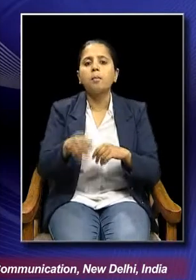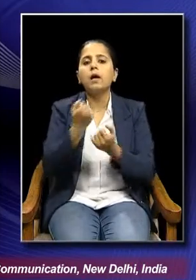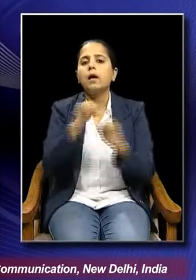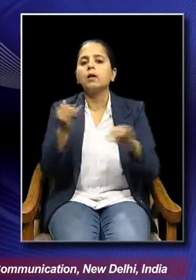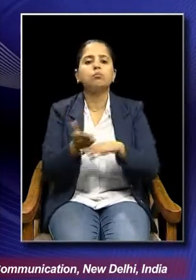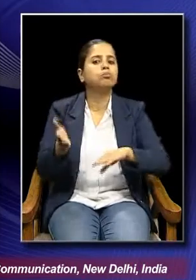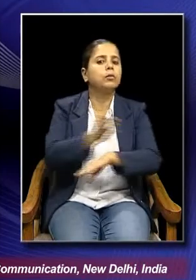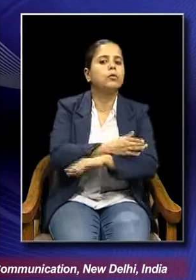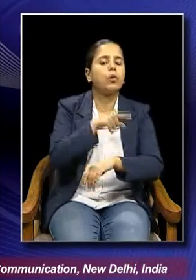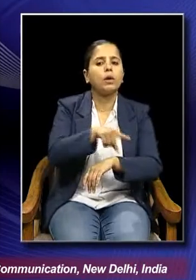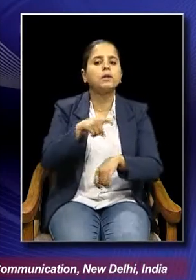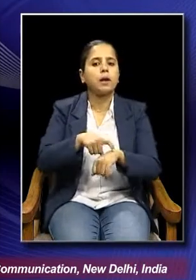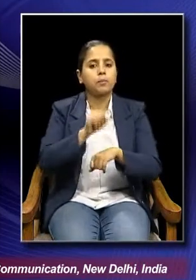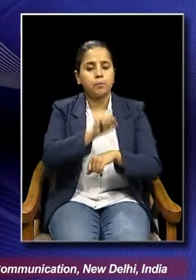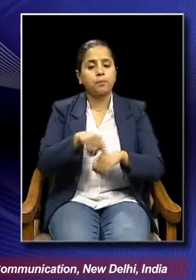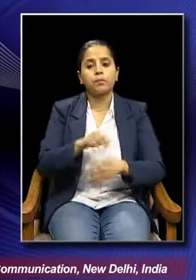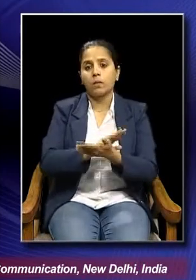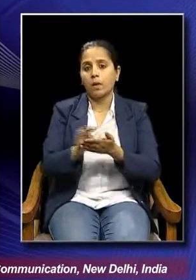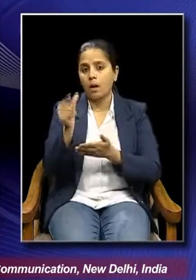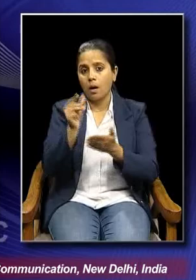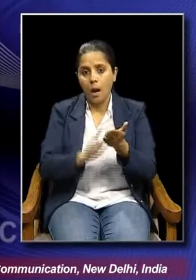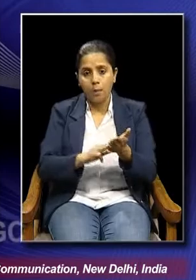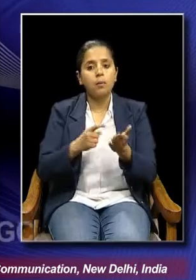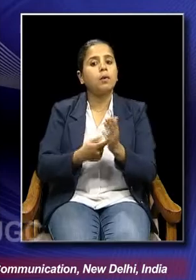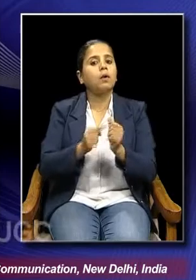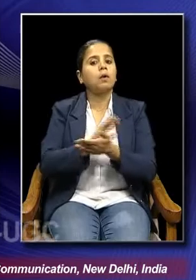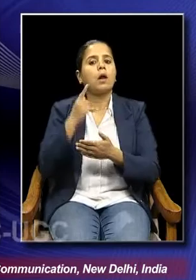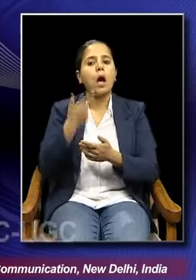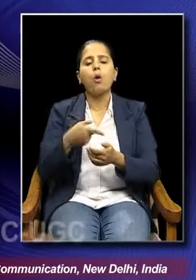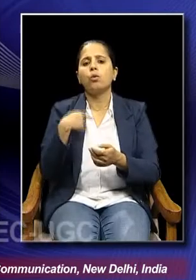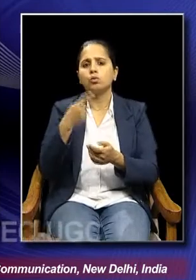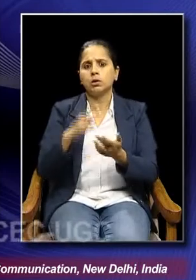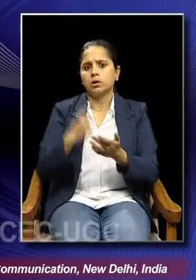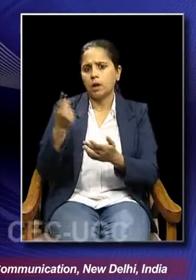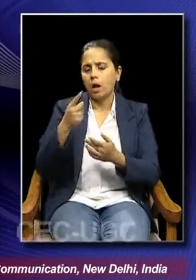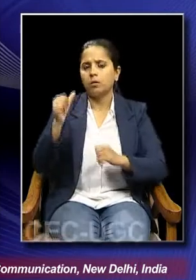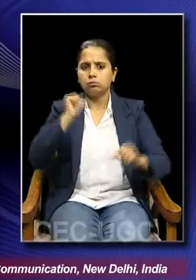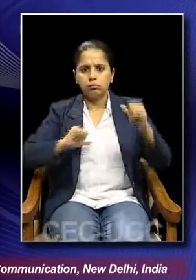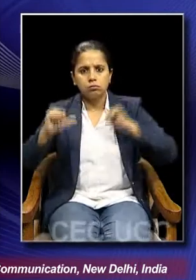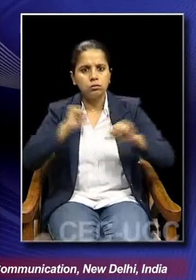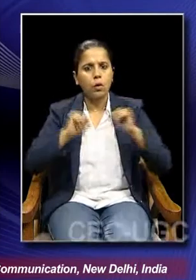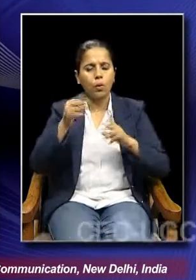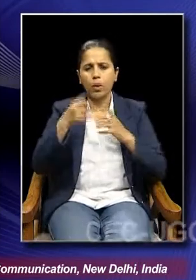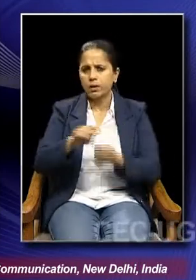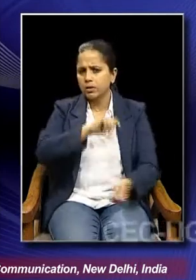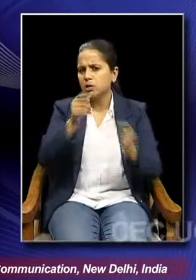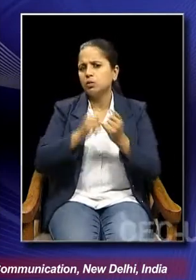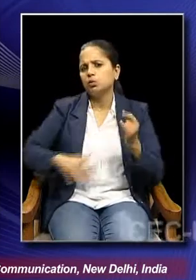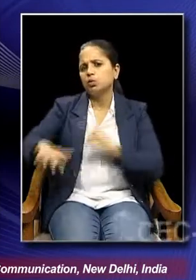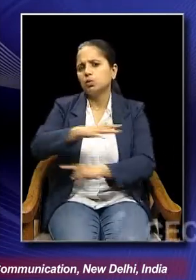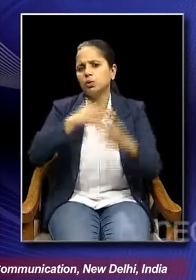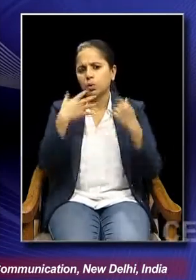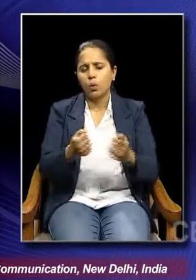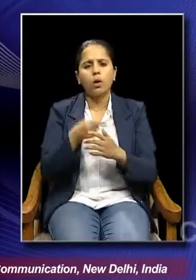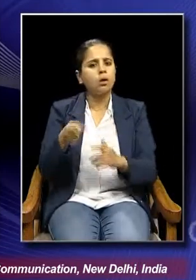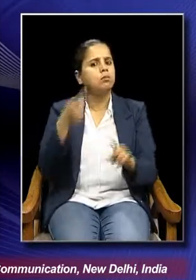cinema, Hamrahi, in which we find that how a nationalist hero, he is trying to reform the society in the sense